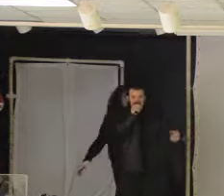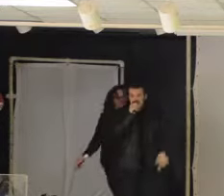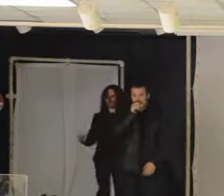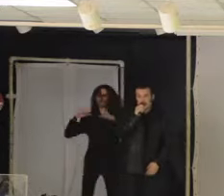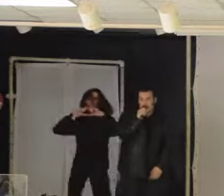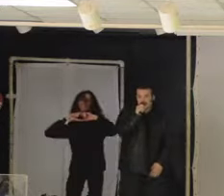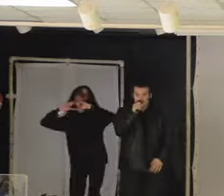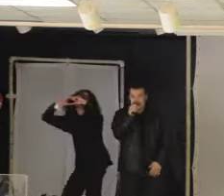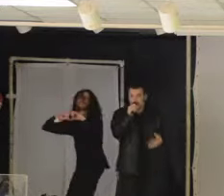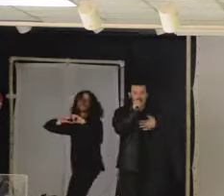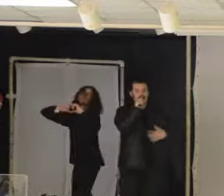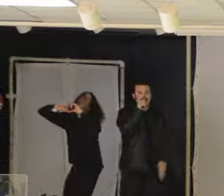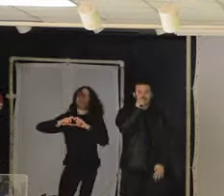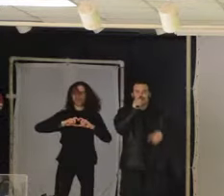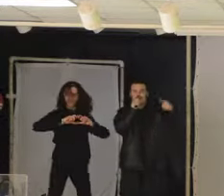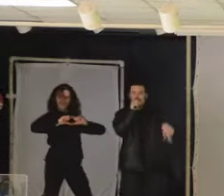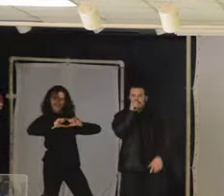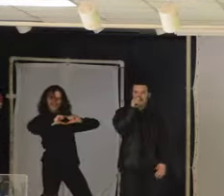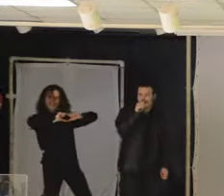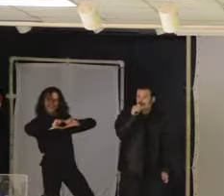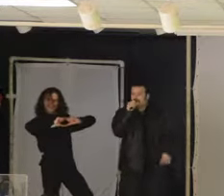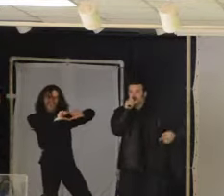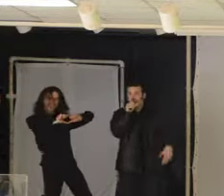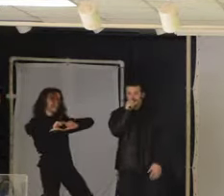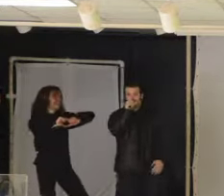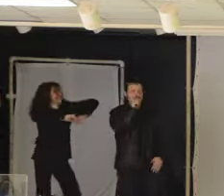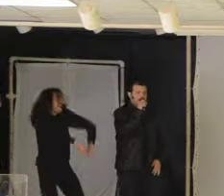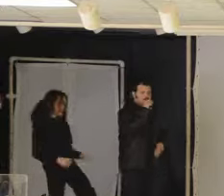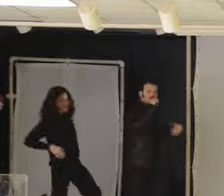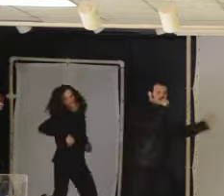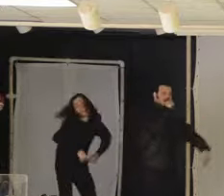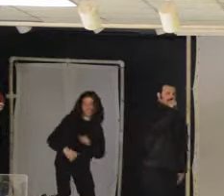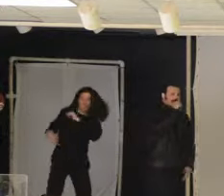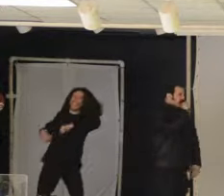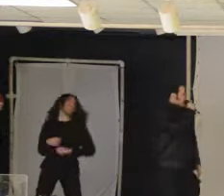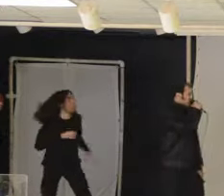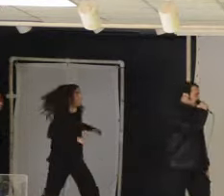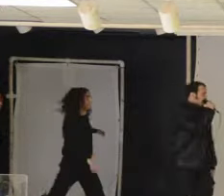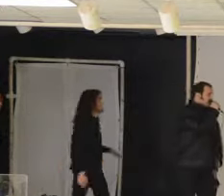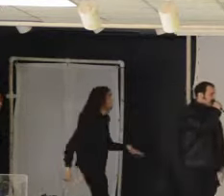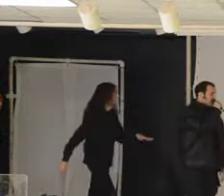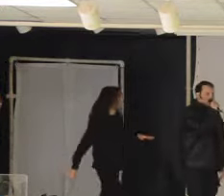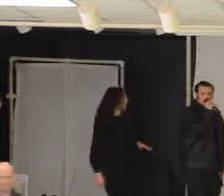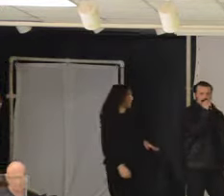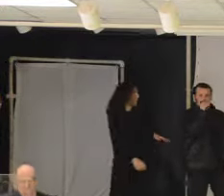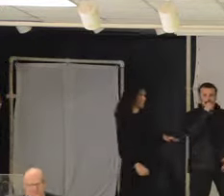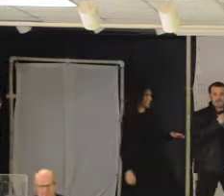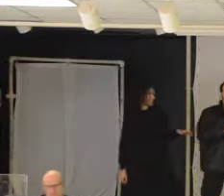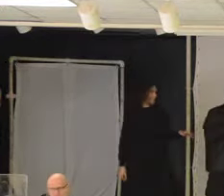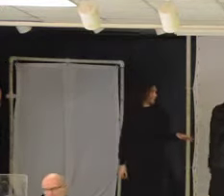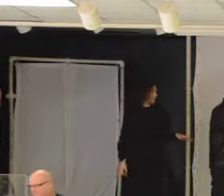There are secret admirers, secret admirers. Let me tell you friends, there are secret admirers. Let me tell you friends, I think I got a secret admirer.